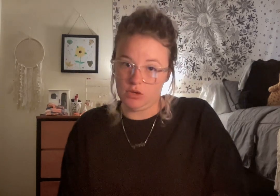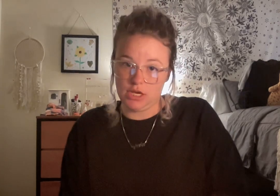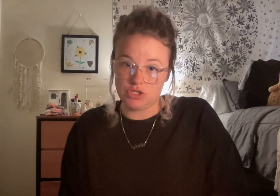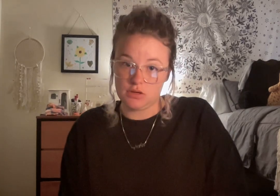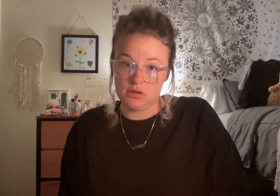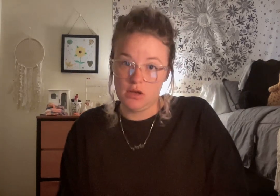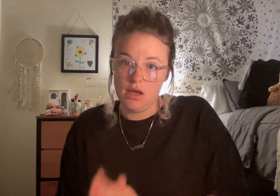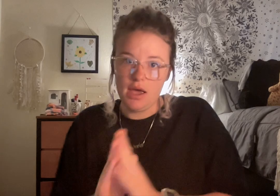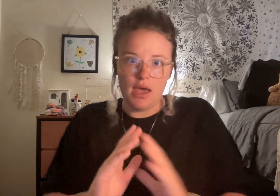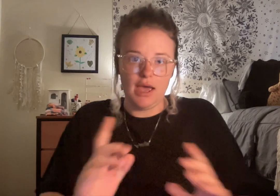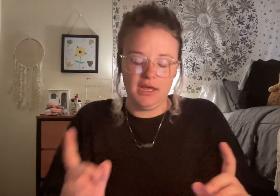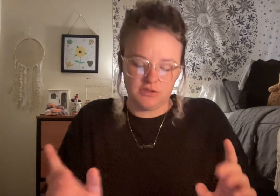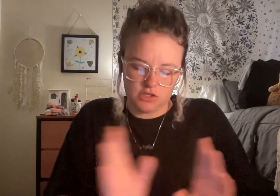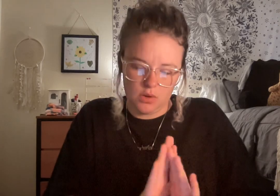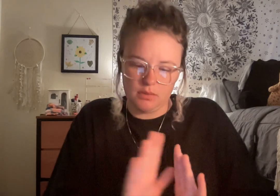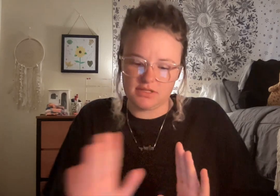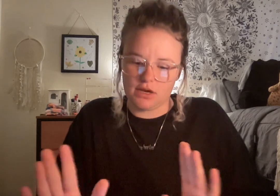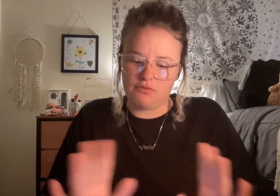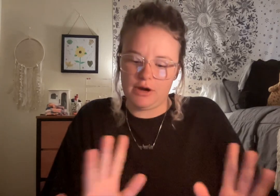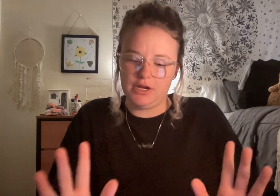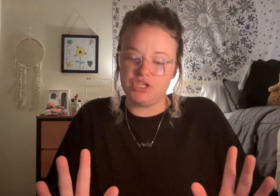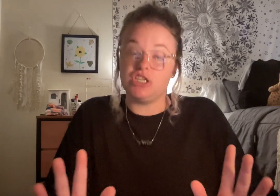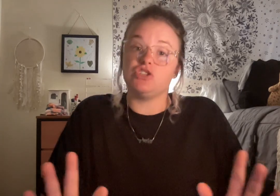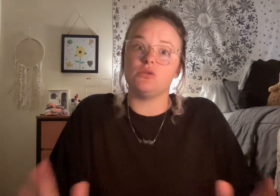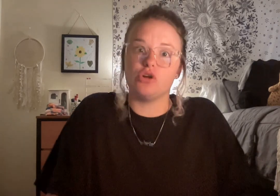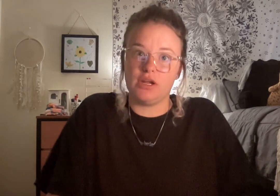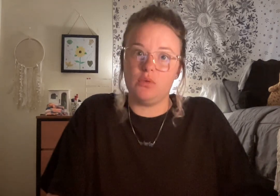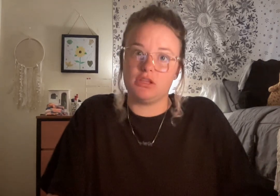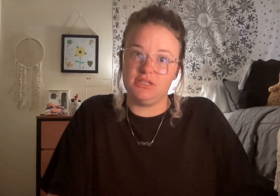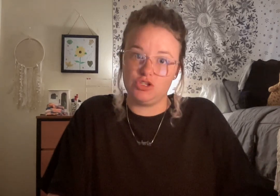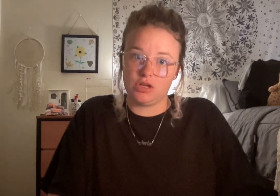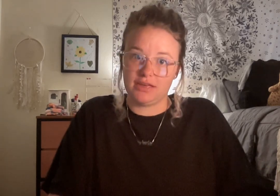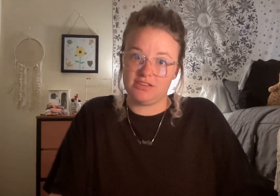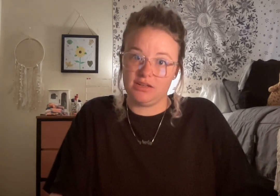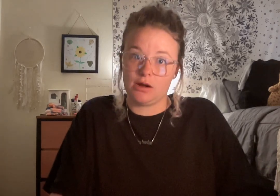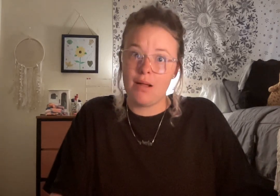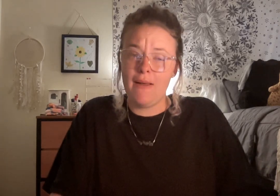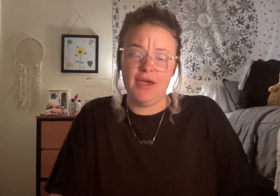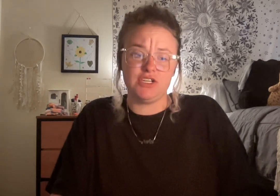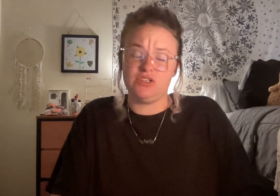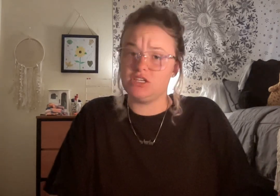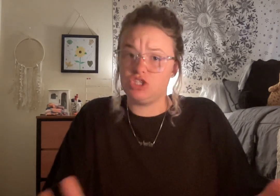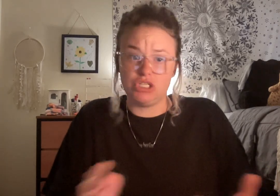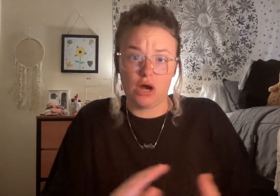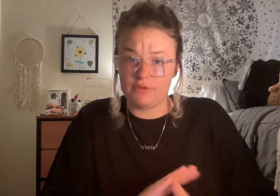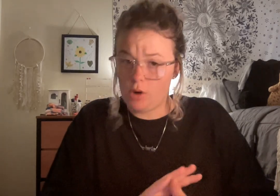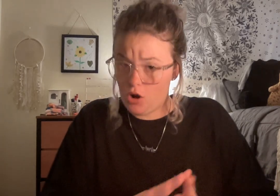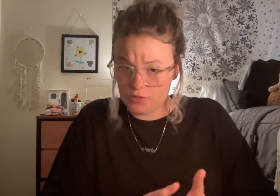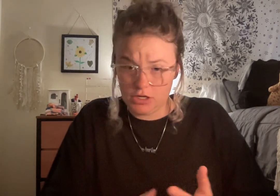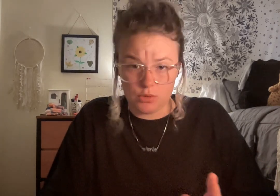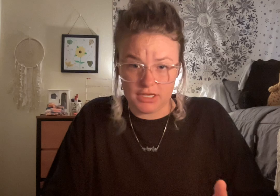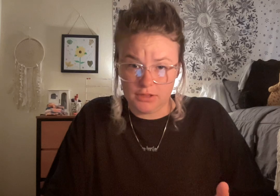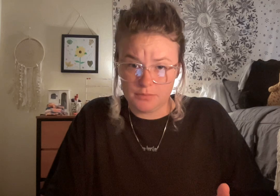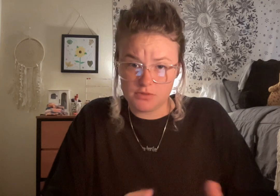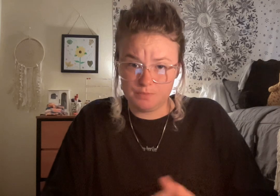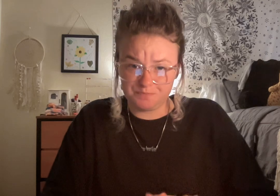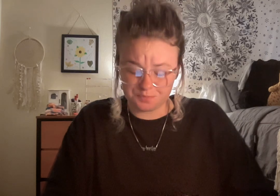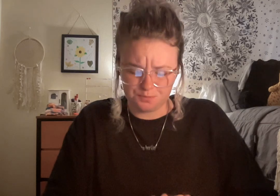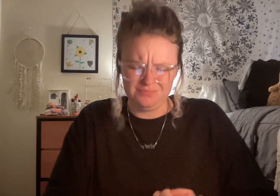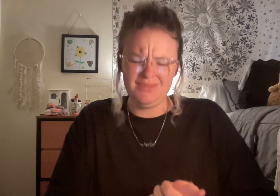communication. And so it was like a variation. So learning with the teacher, like sitting there, and she said she taught from all 3 curriculums. And